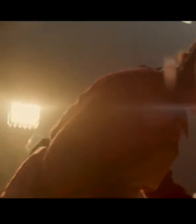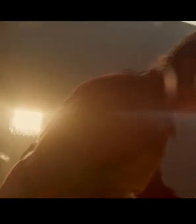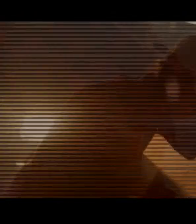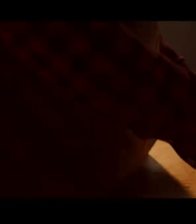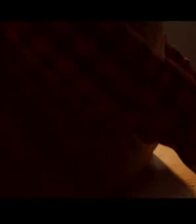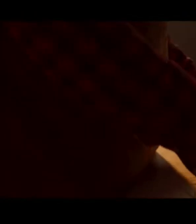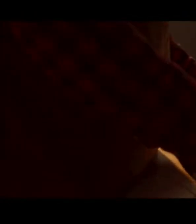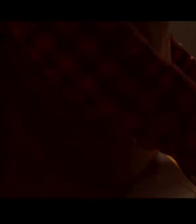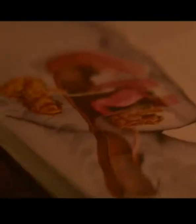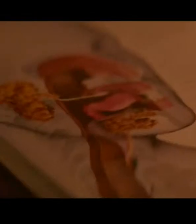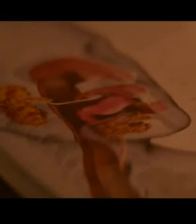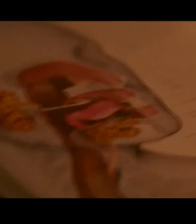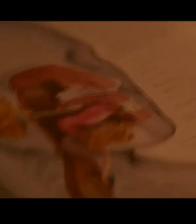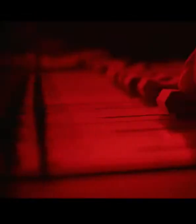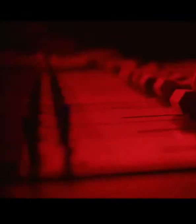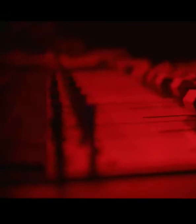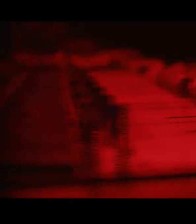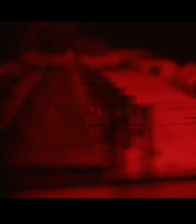We can imagine it